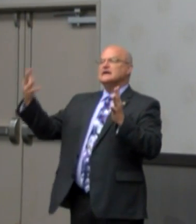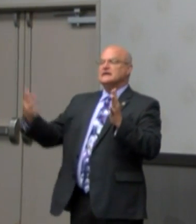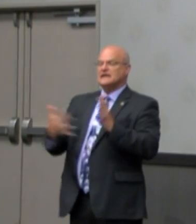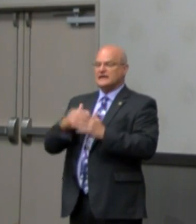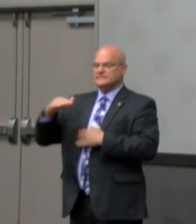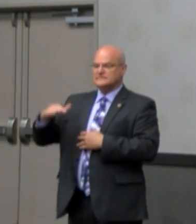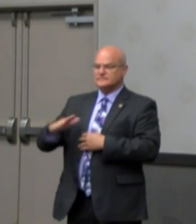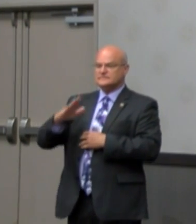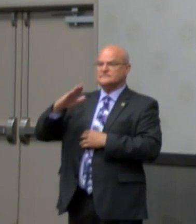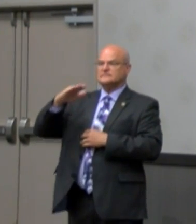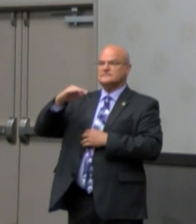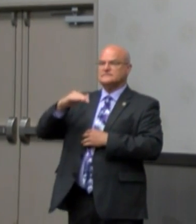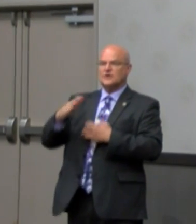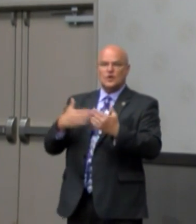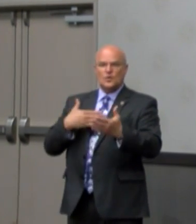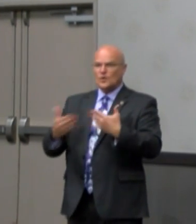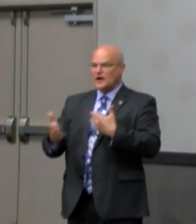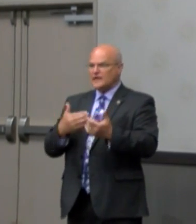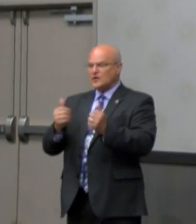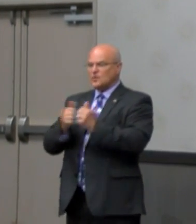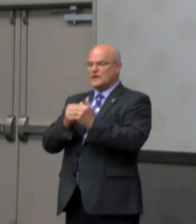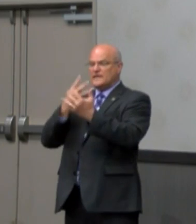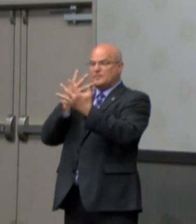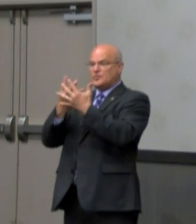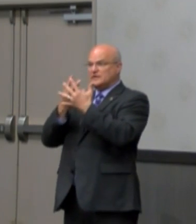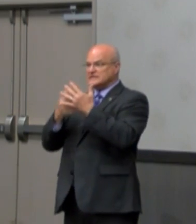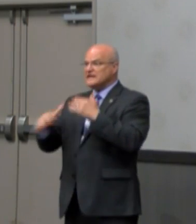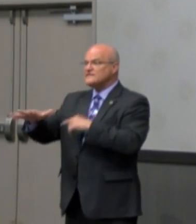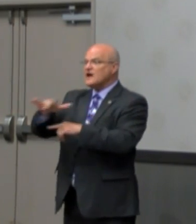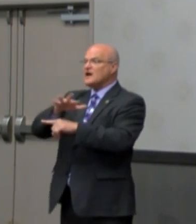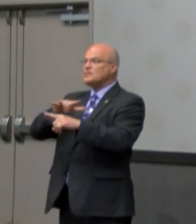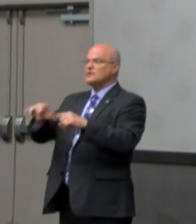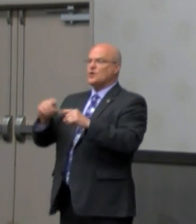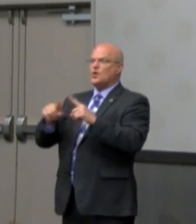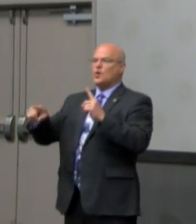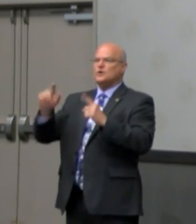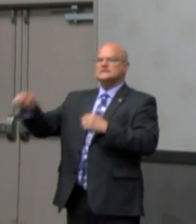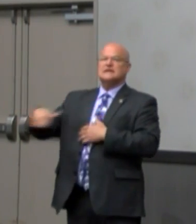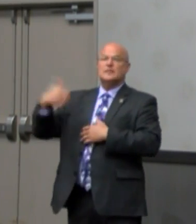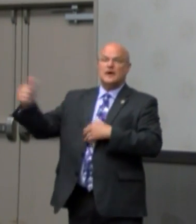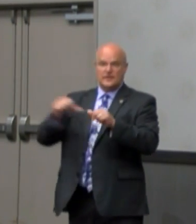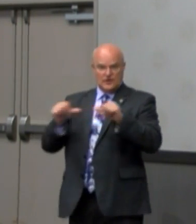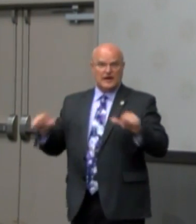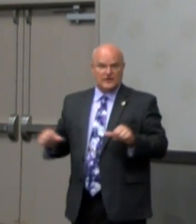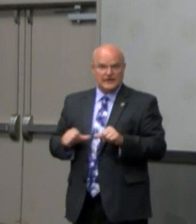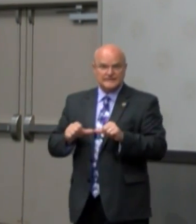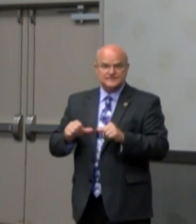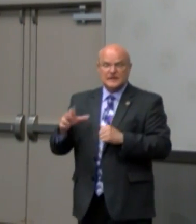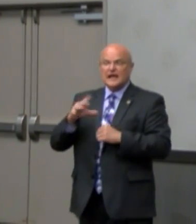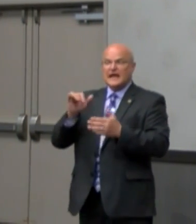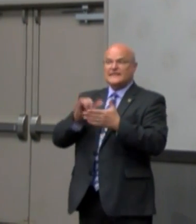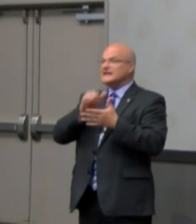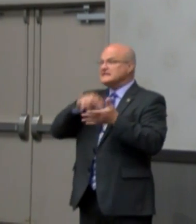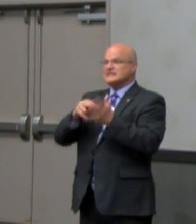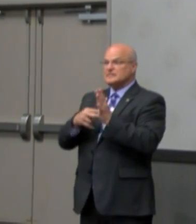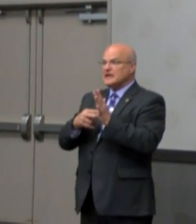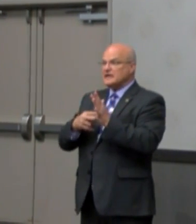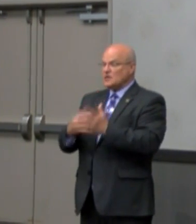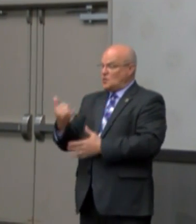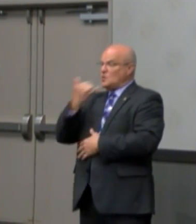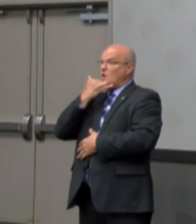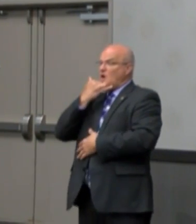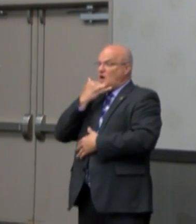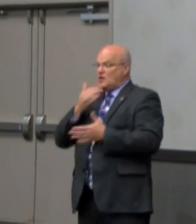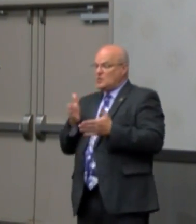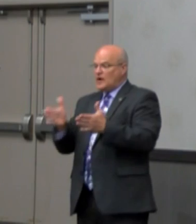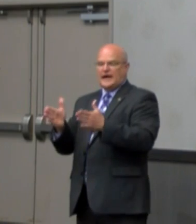up a little bit, whether it is in our prison environment or whether it is some other area. And that doesn't mean we're on the wrong